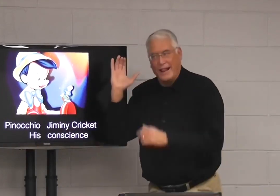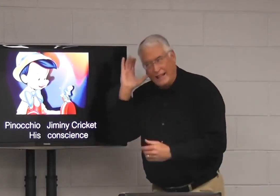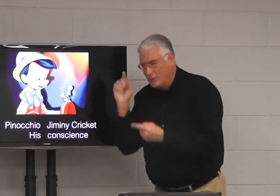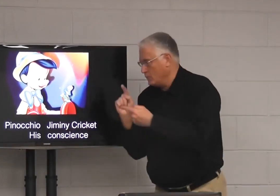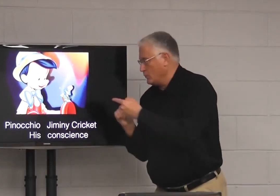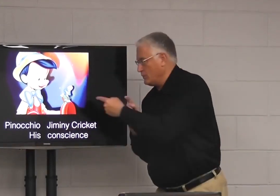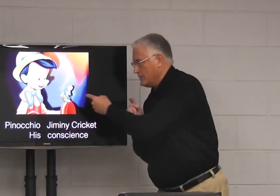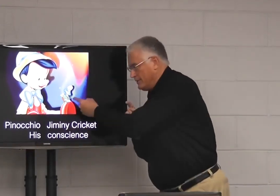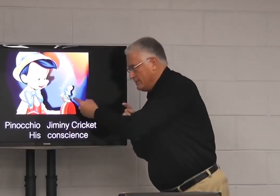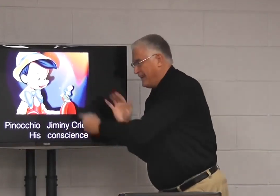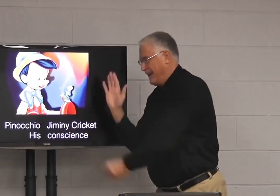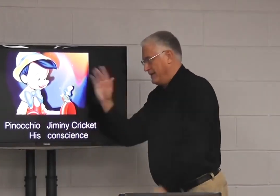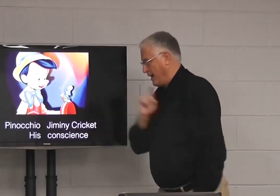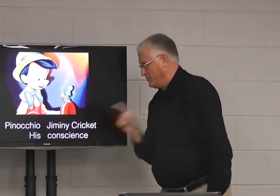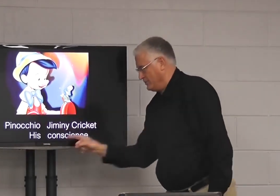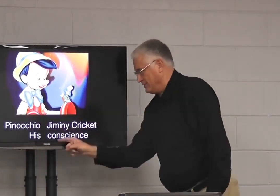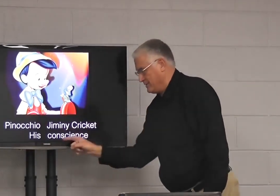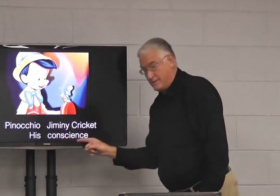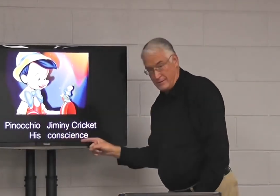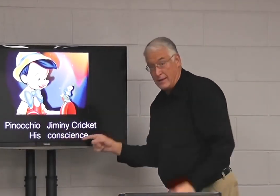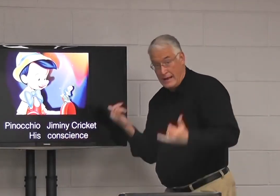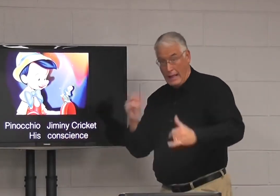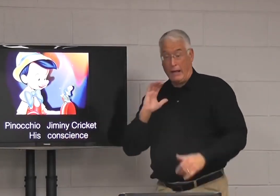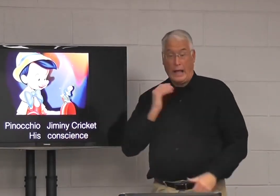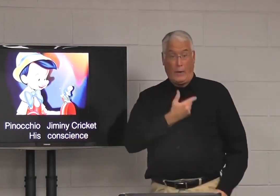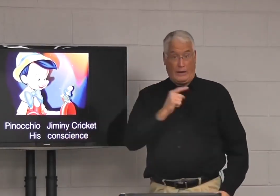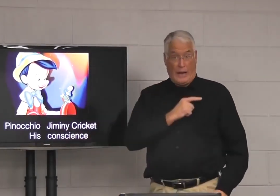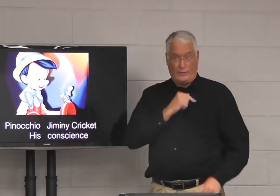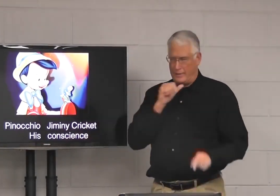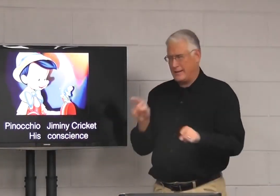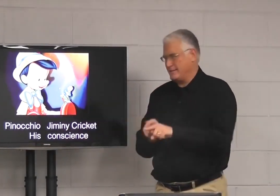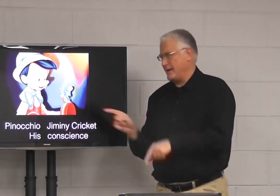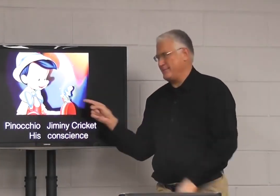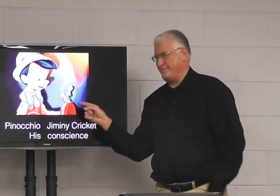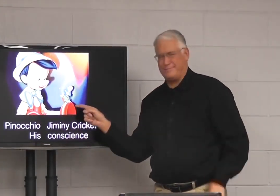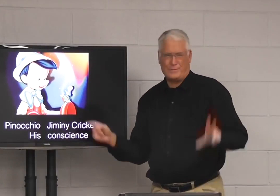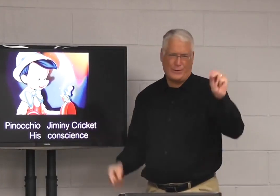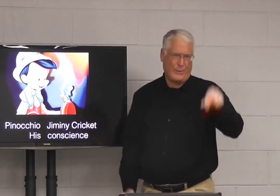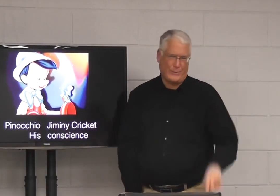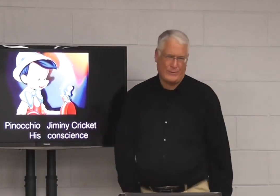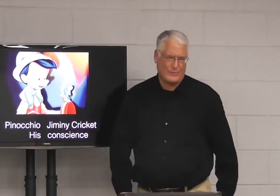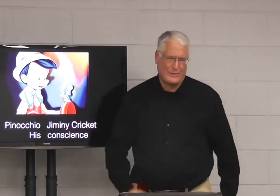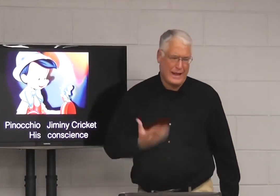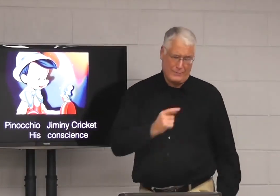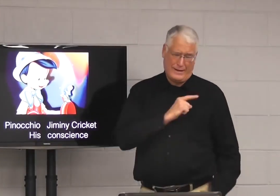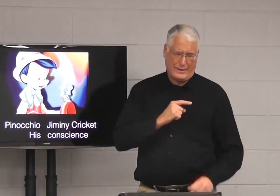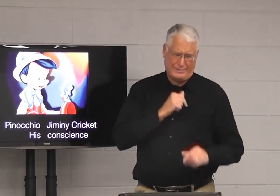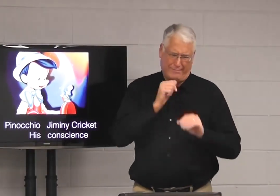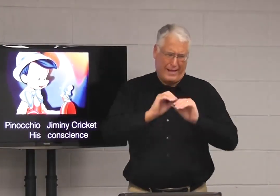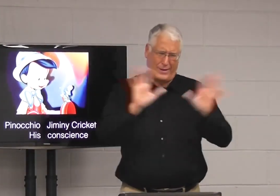grow because he was not listening to his conscience. And our conscience is not the same like Jiminy